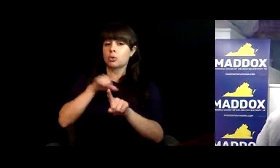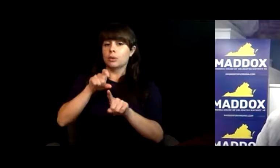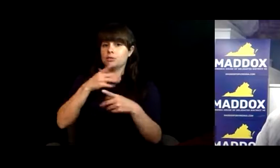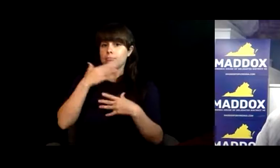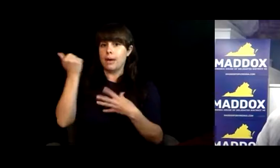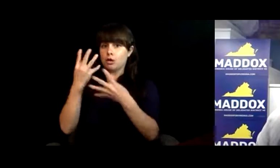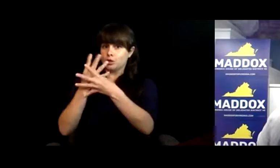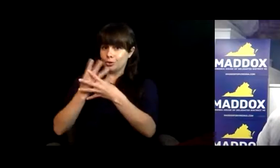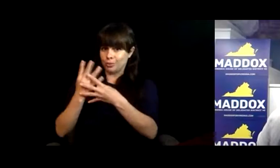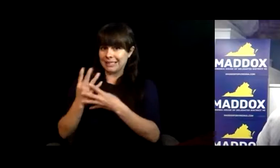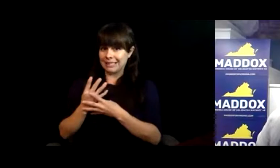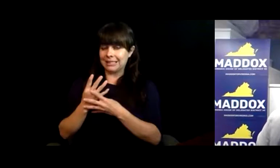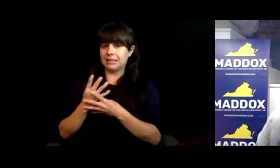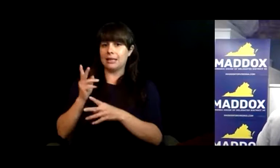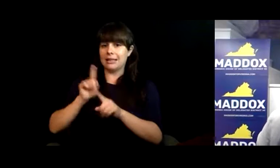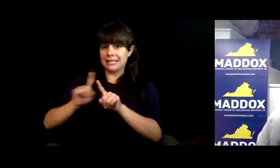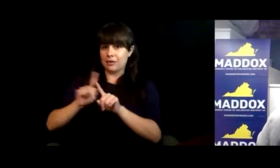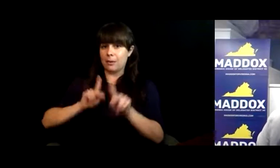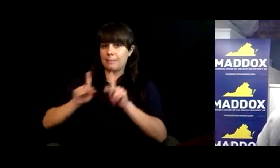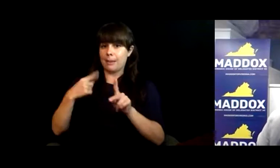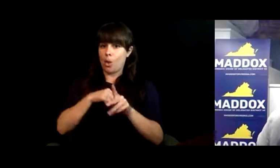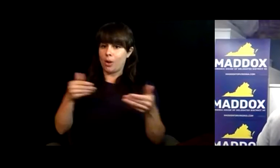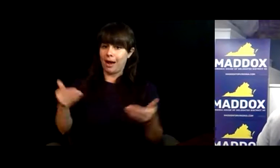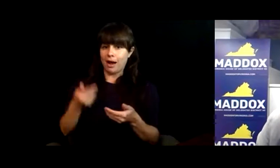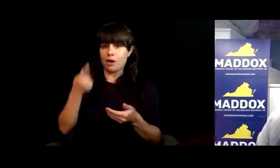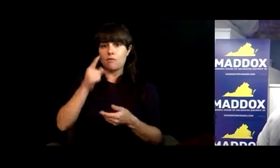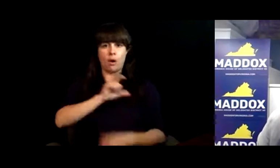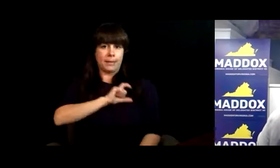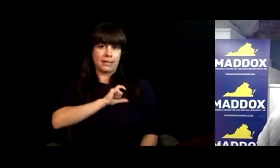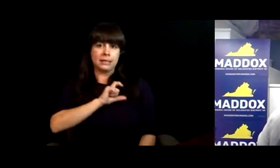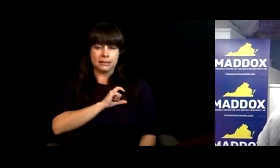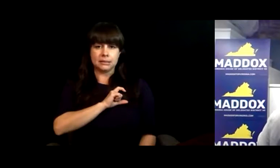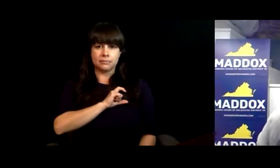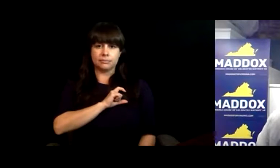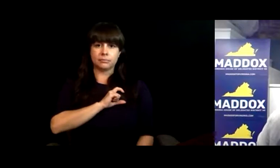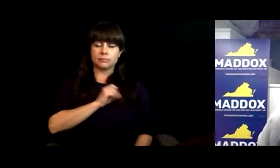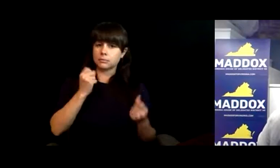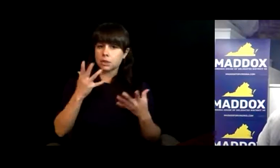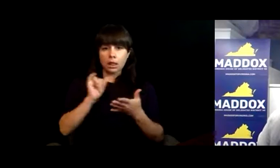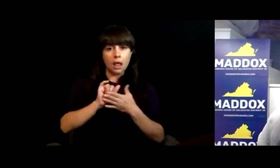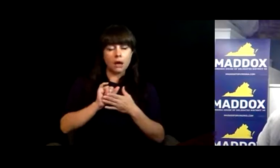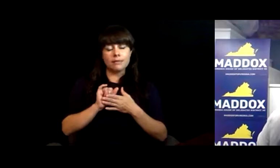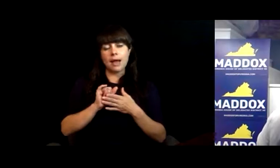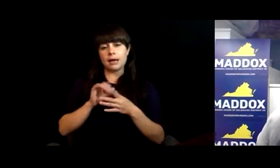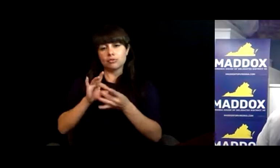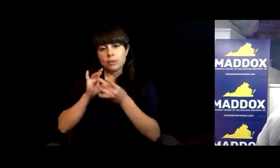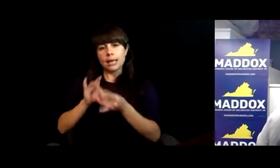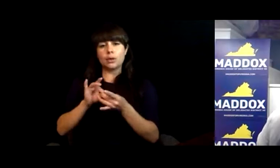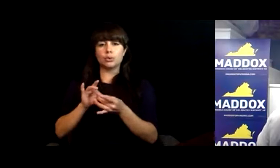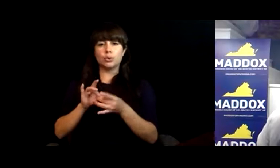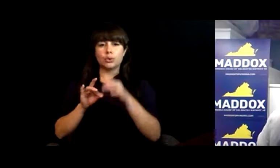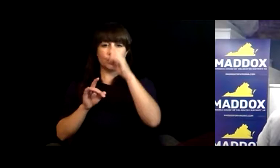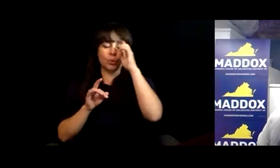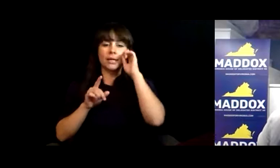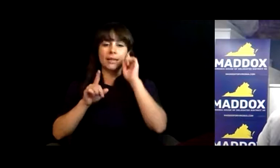kind of personnel we're bringing into our police force. But I think a lot of this does boil down to the tactics that are